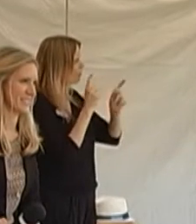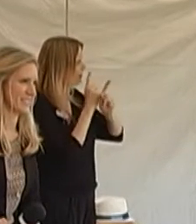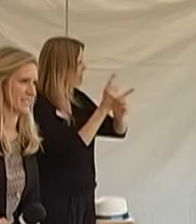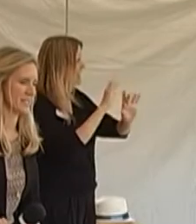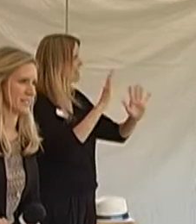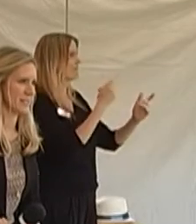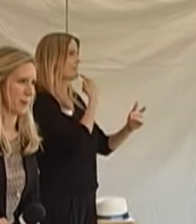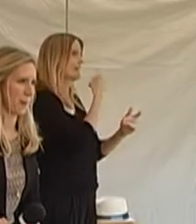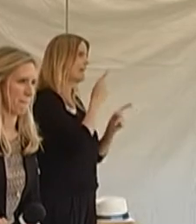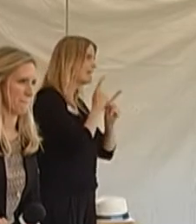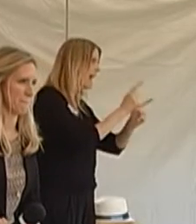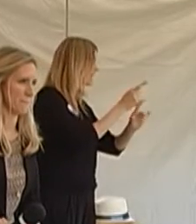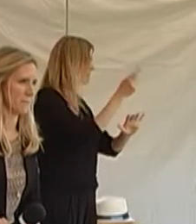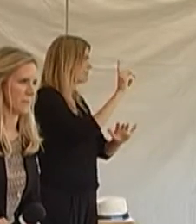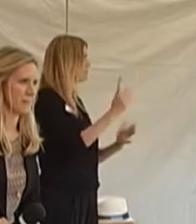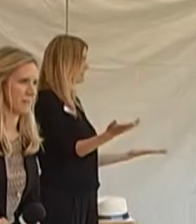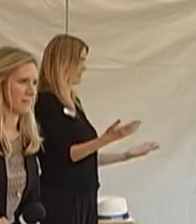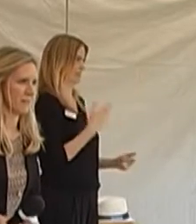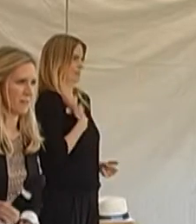Thanks.